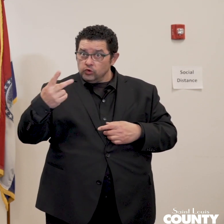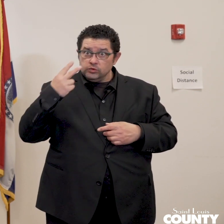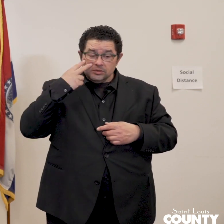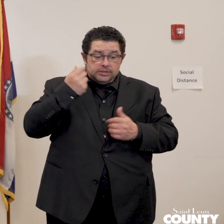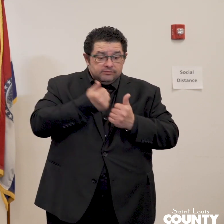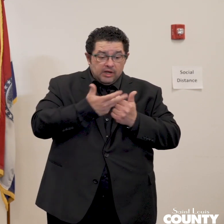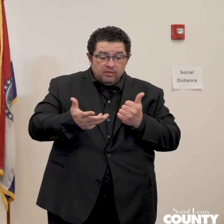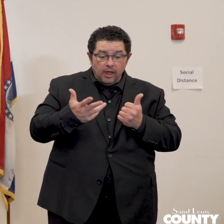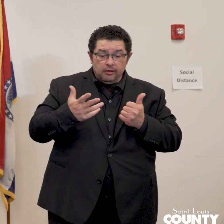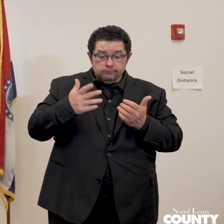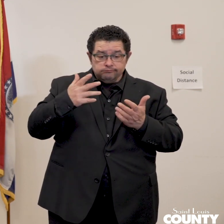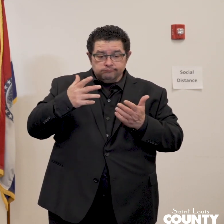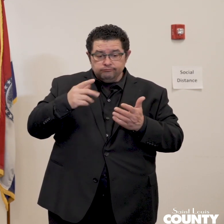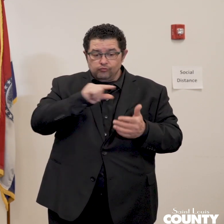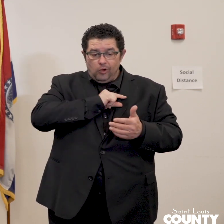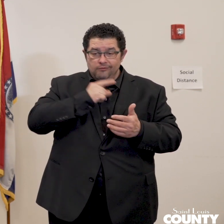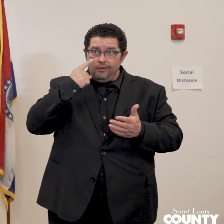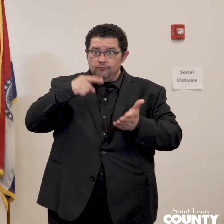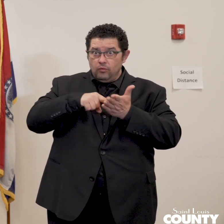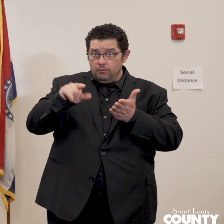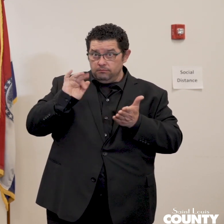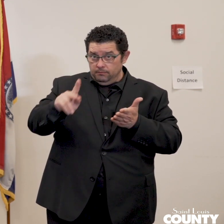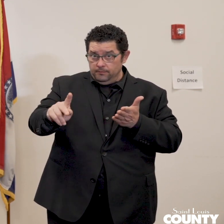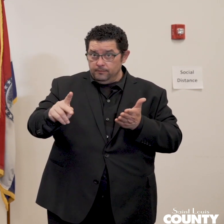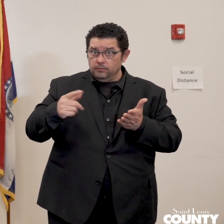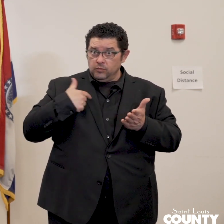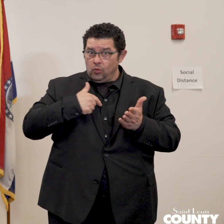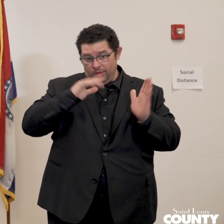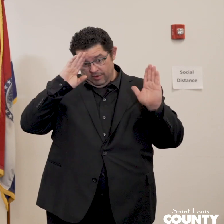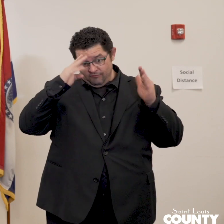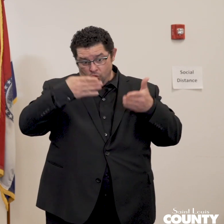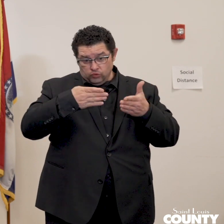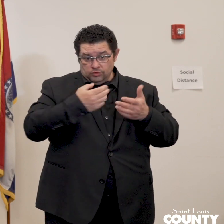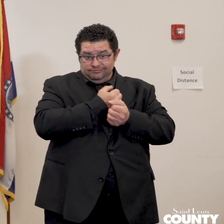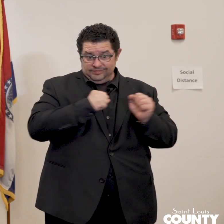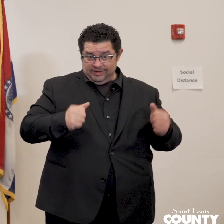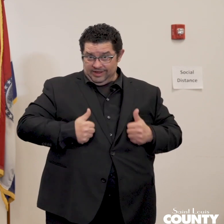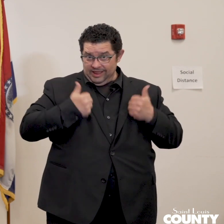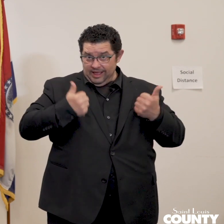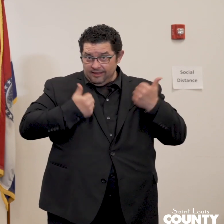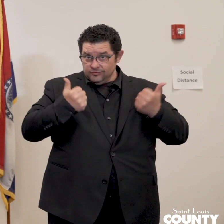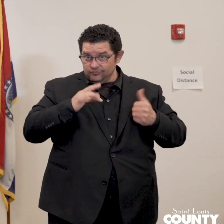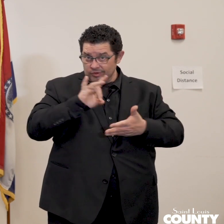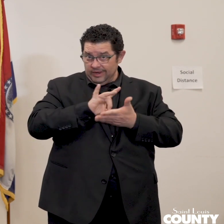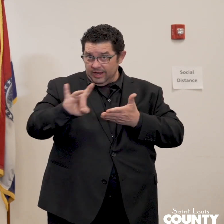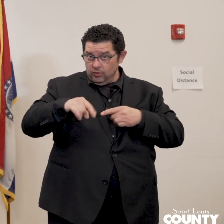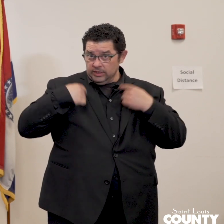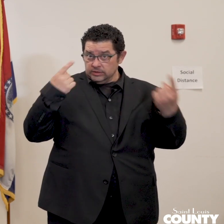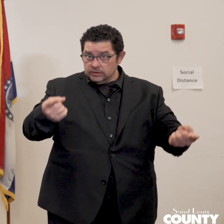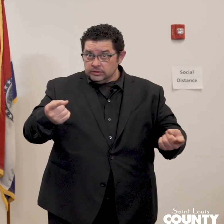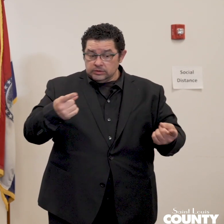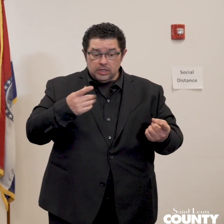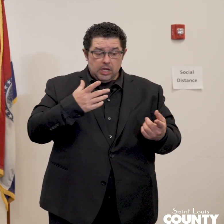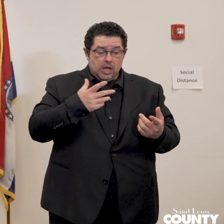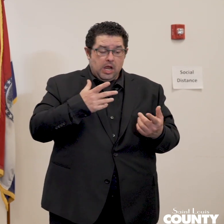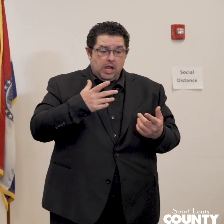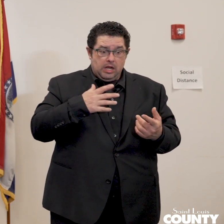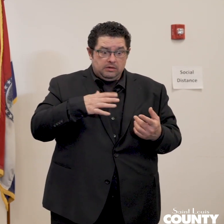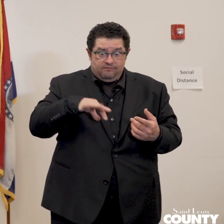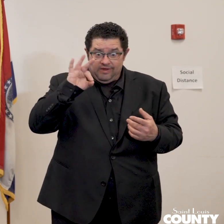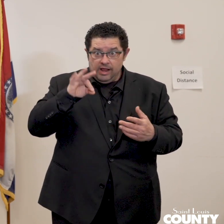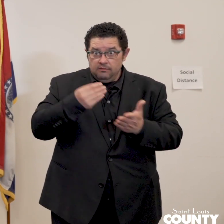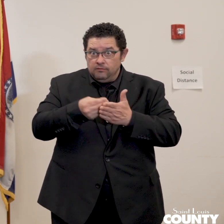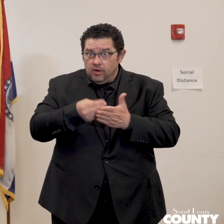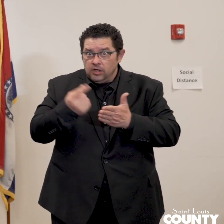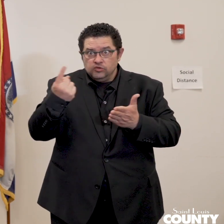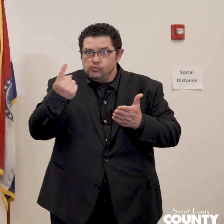reimbursement. We've really been focused on saving lives for the past 8 weeks and finding the funds somewhere